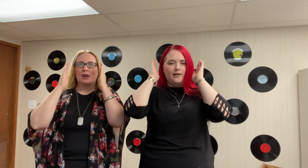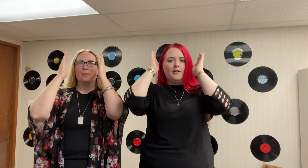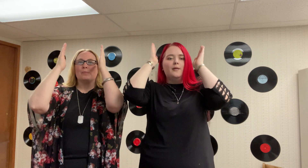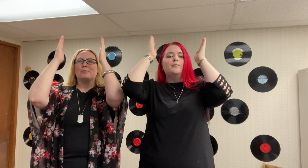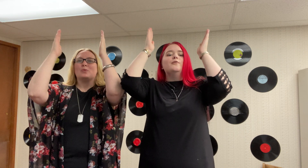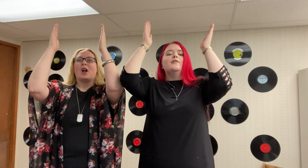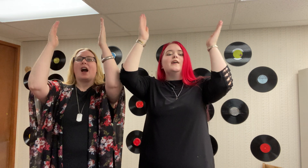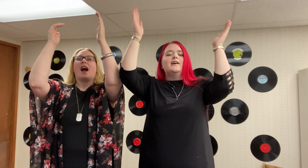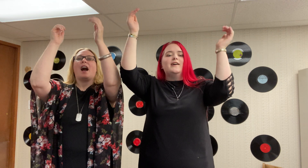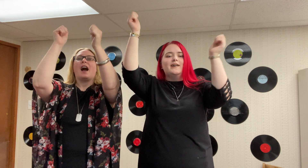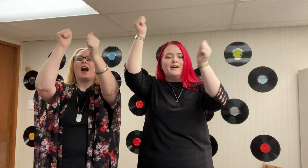the